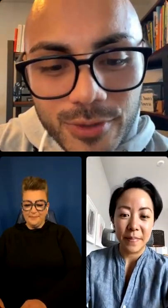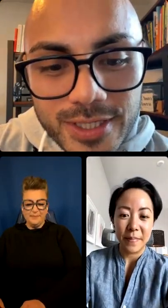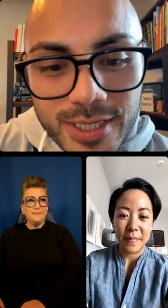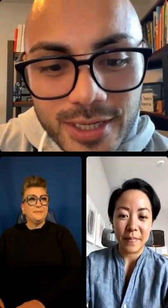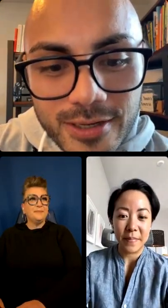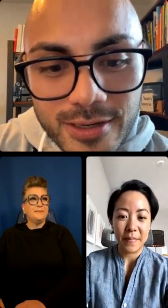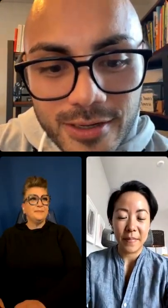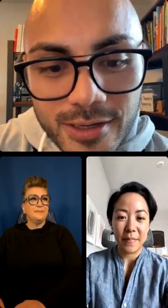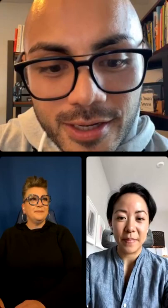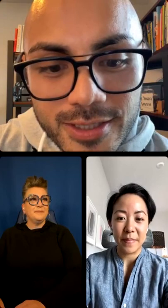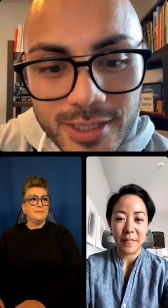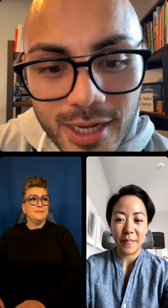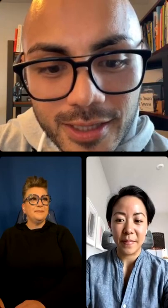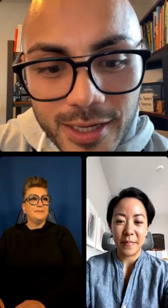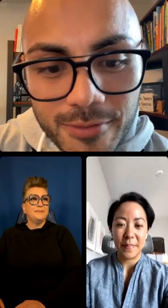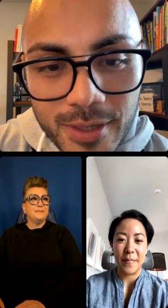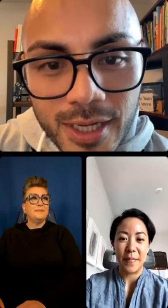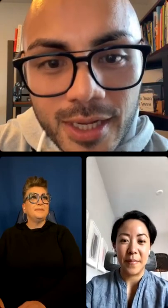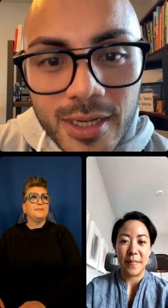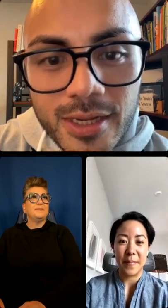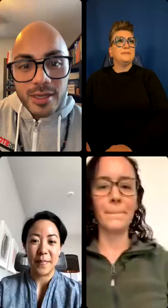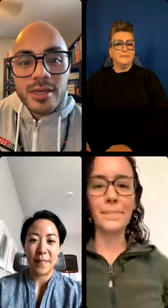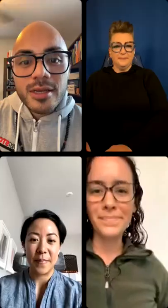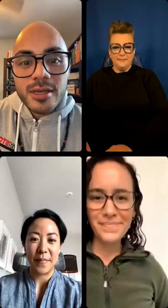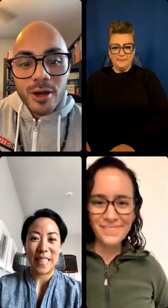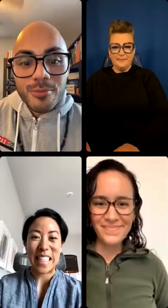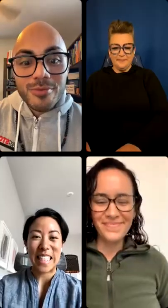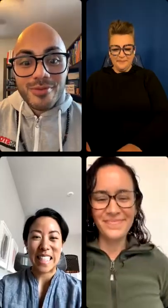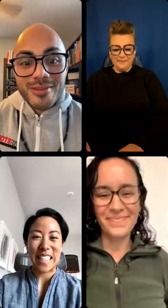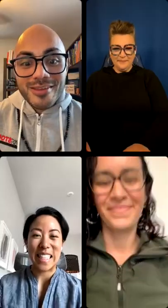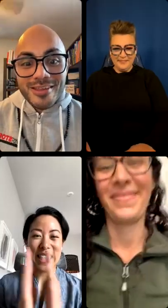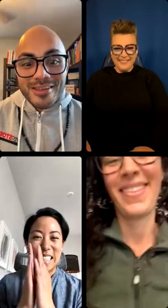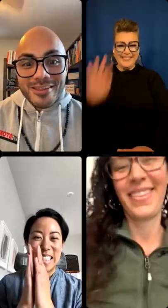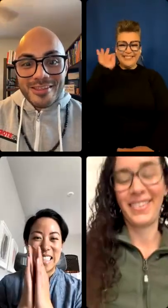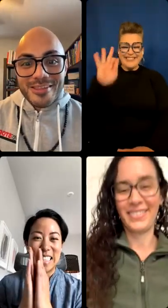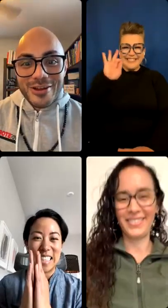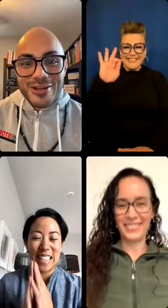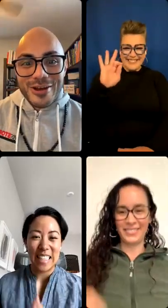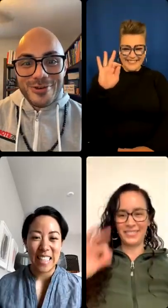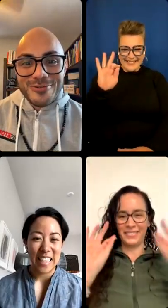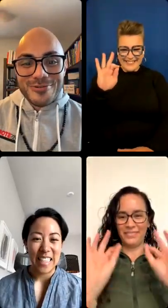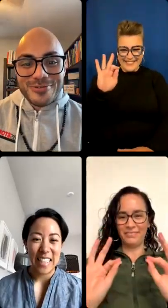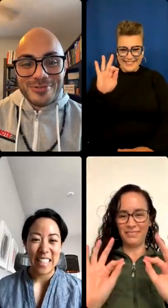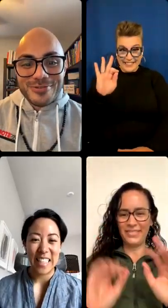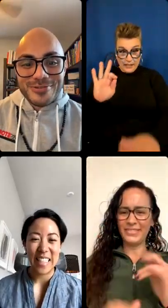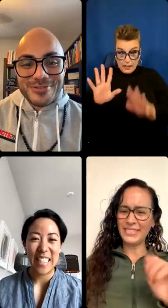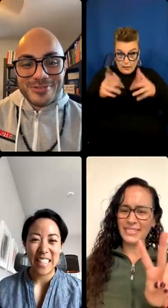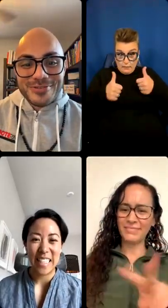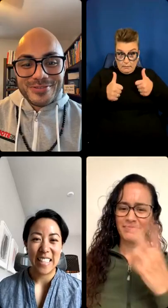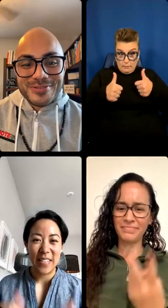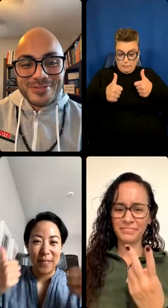For some reason, it is not letting me. Oh, there you go.